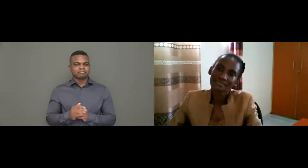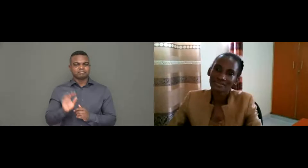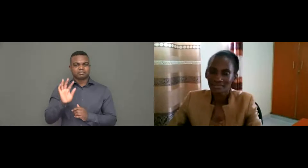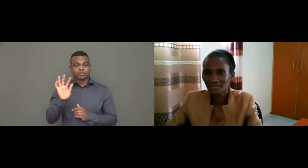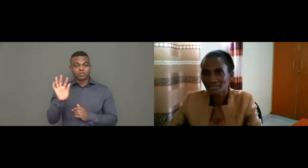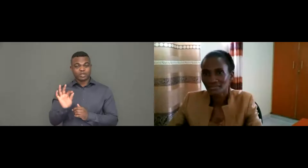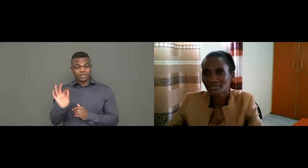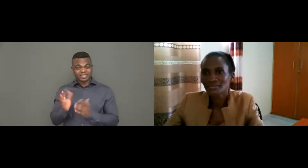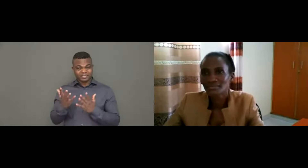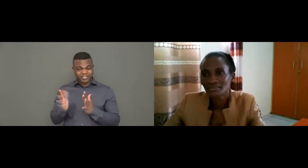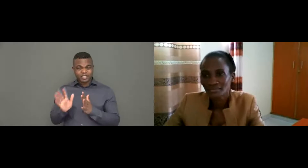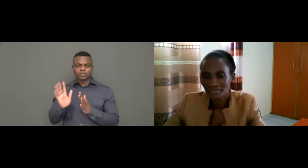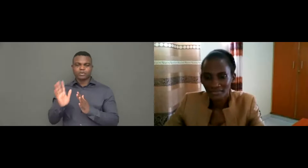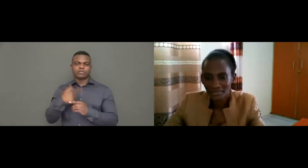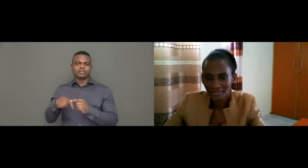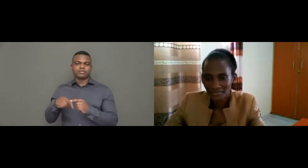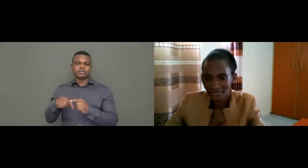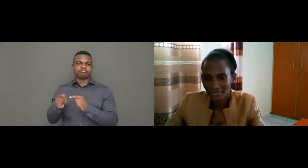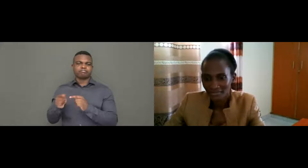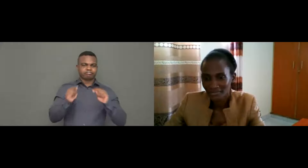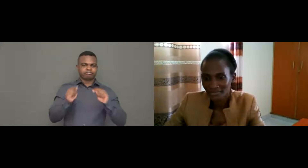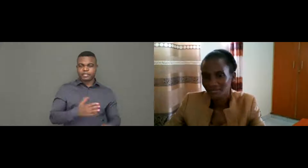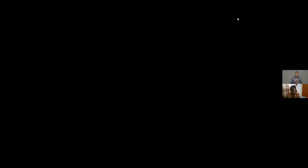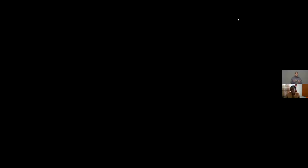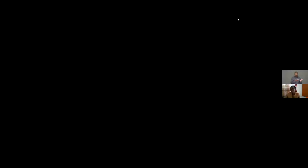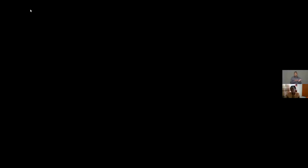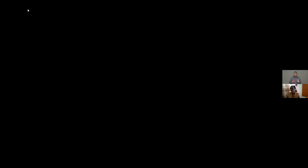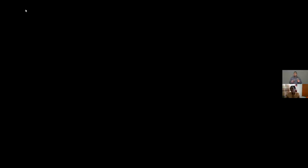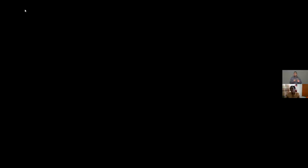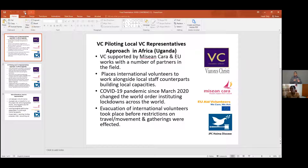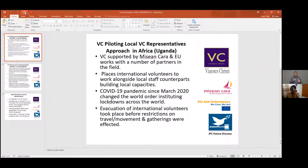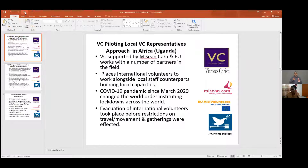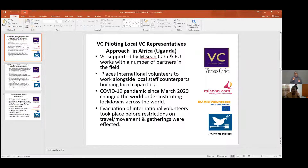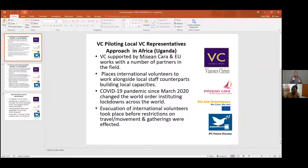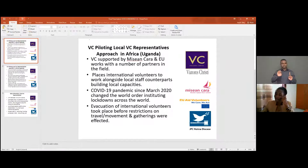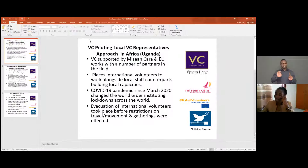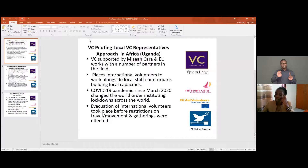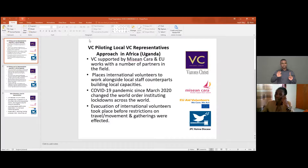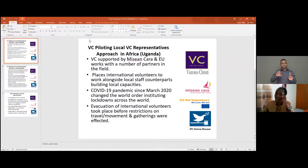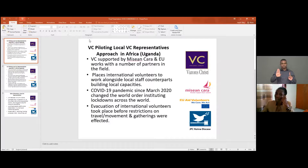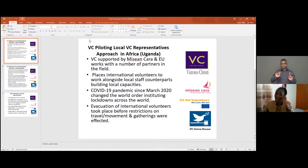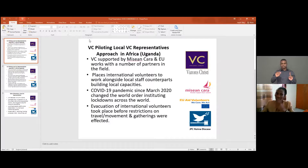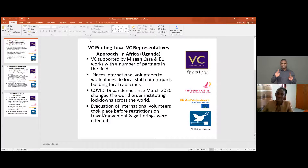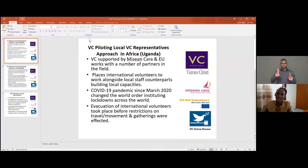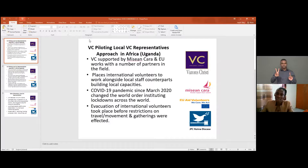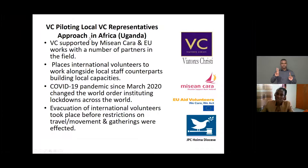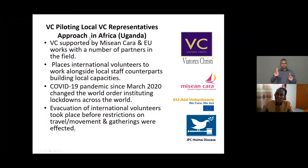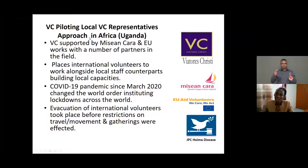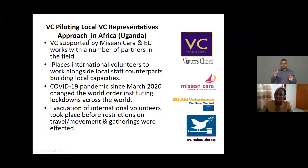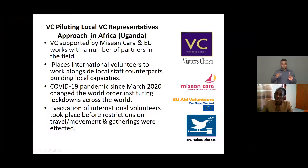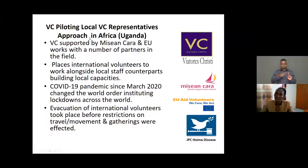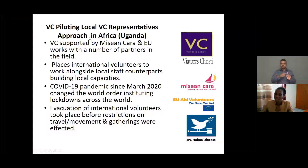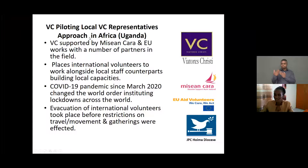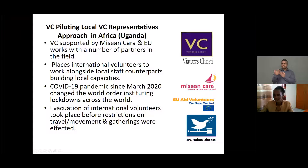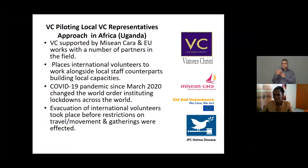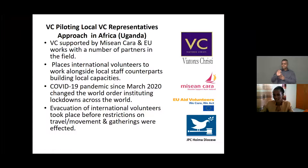Via Torres Christi East Africa Regional Coordinator, and she will give a bit of context to the placement then